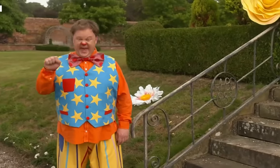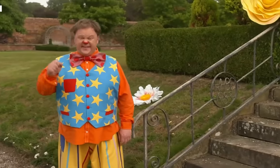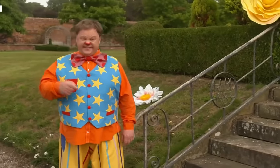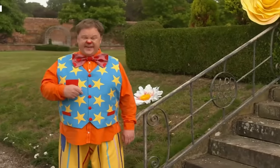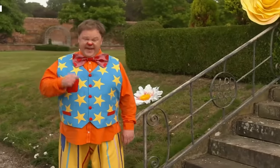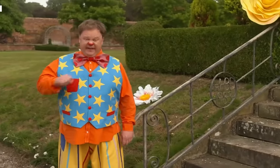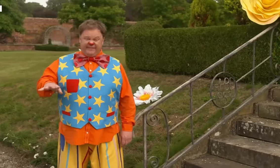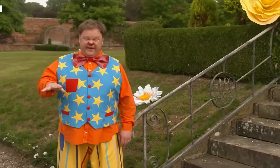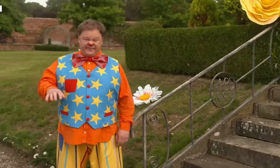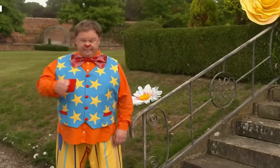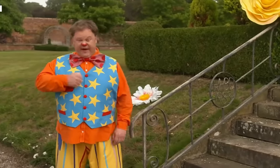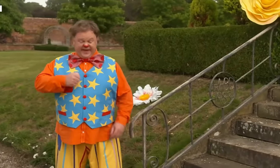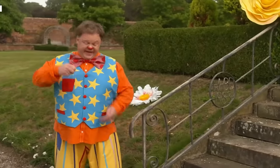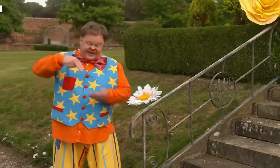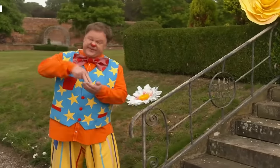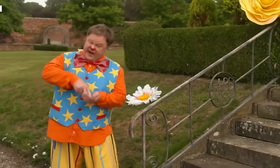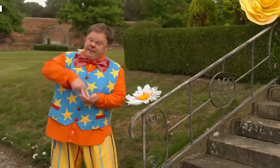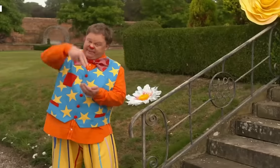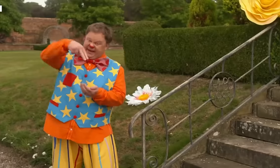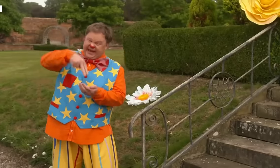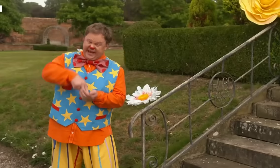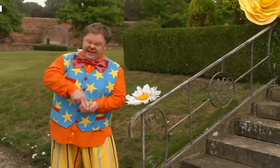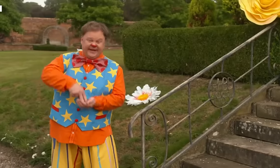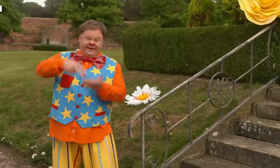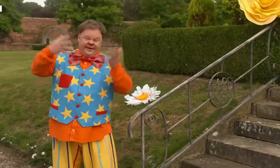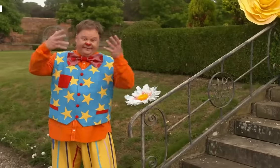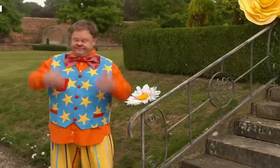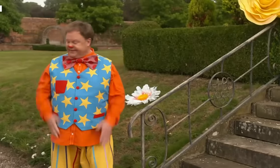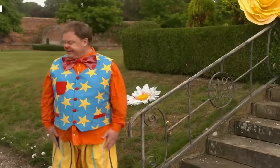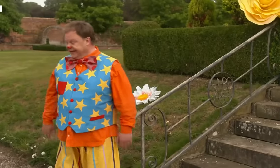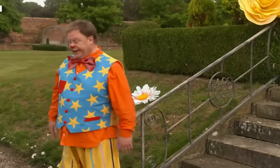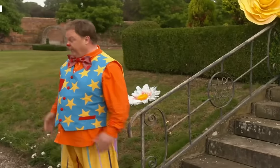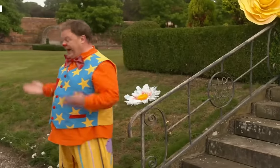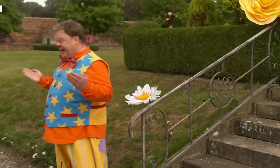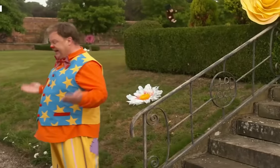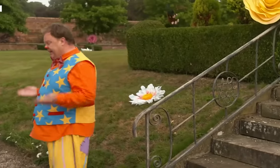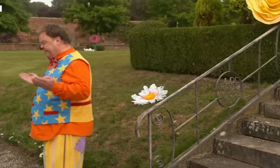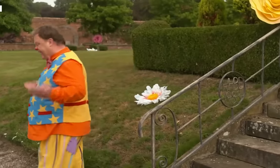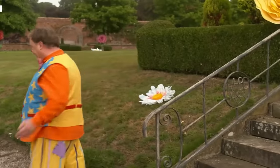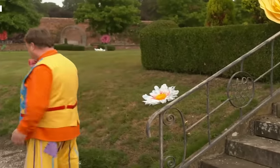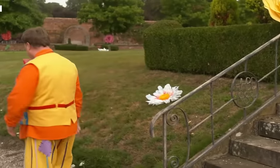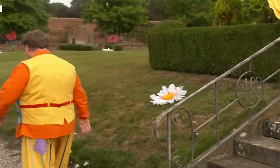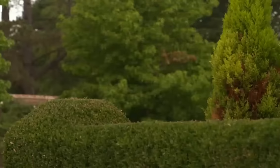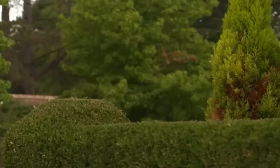Yes, I've lost my trampoline. Where can it be?